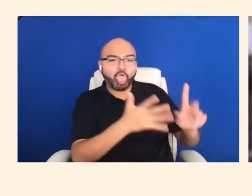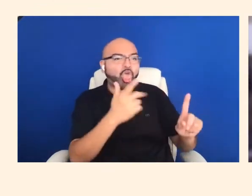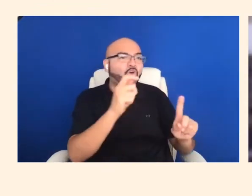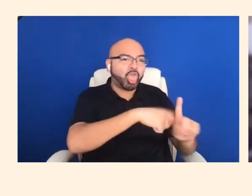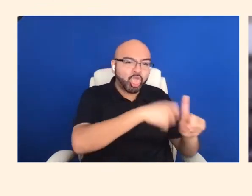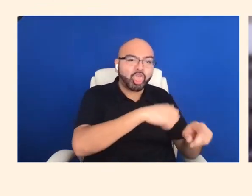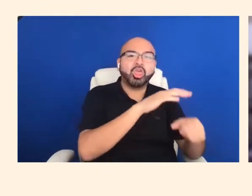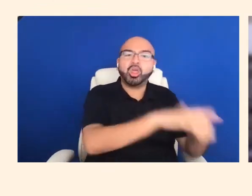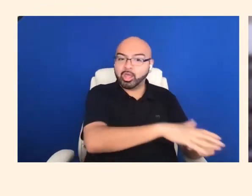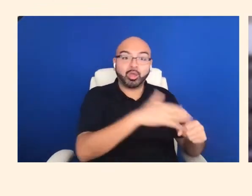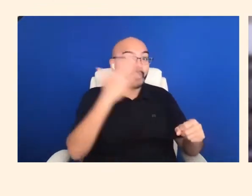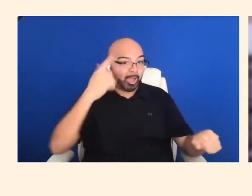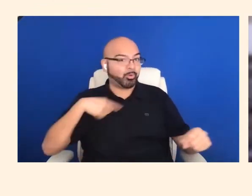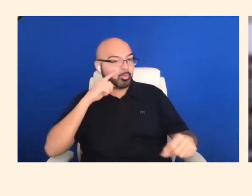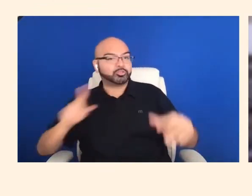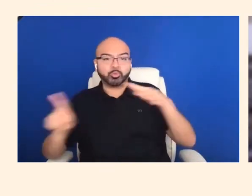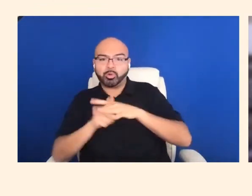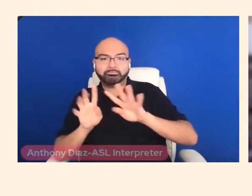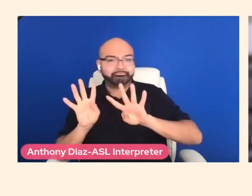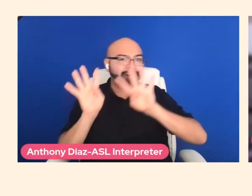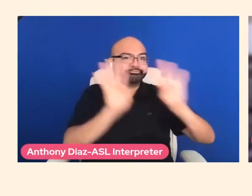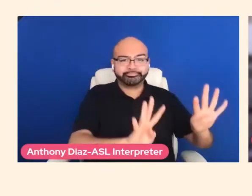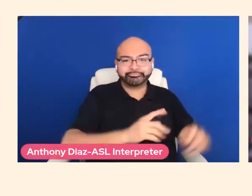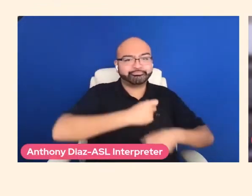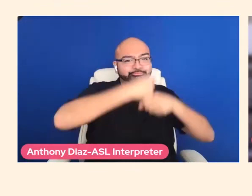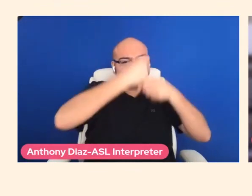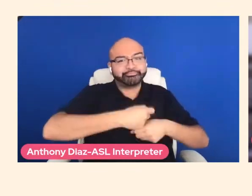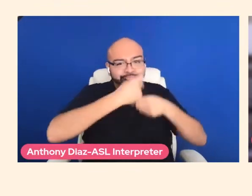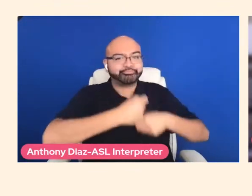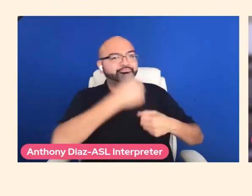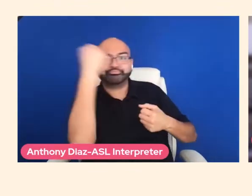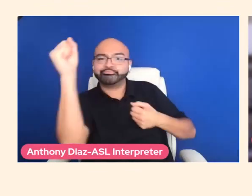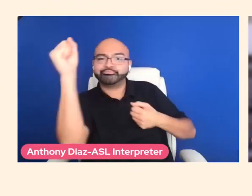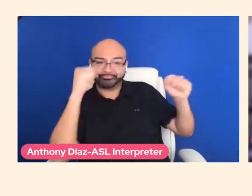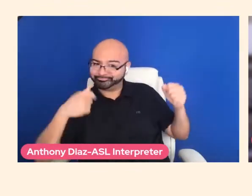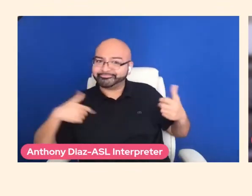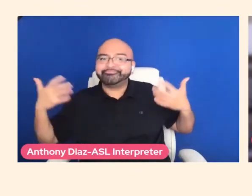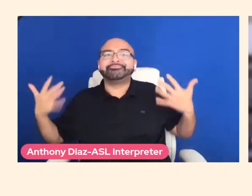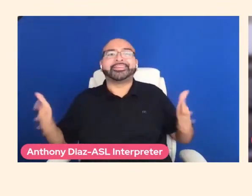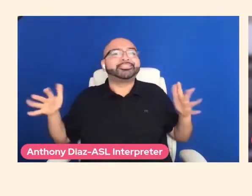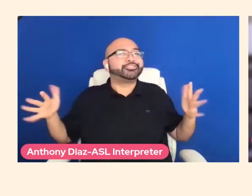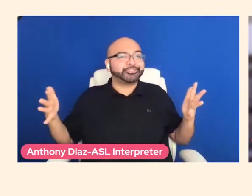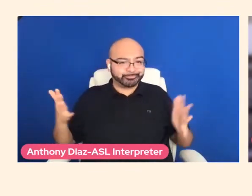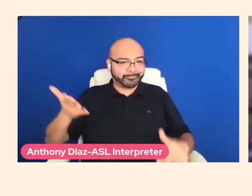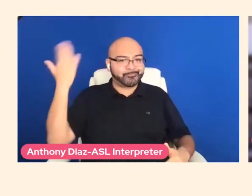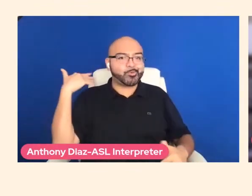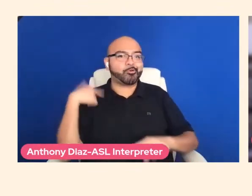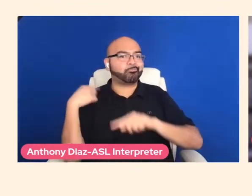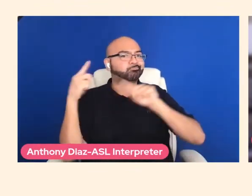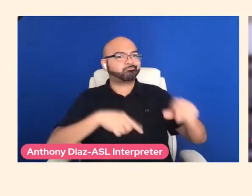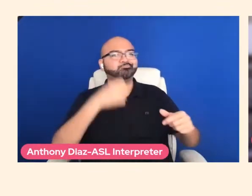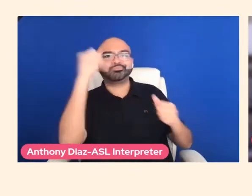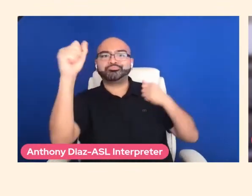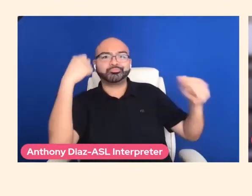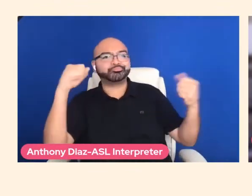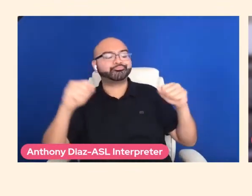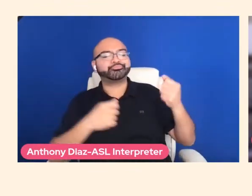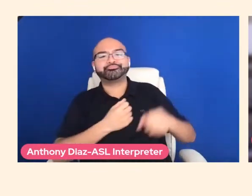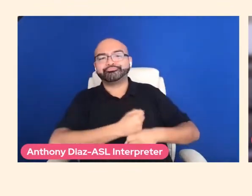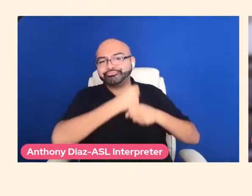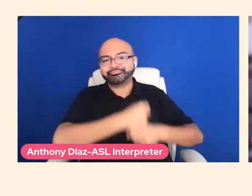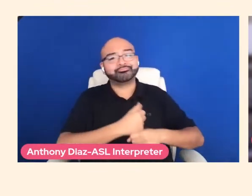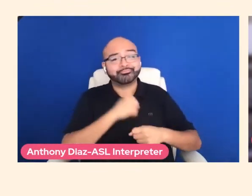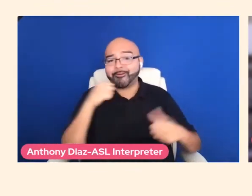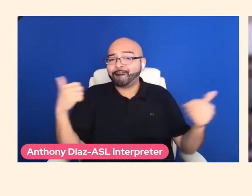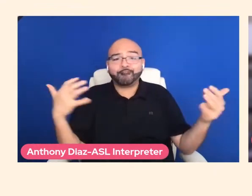call them out. Yes, We good, we we good. we have done this a couple of times. Mm, We ain't afraid to